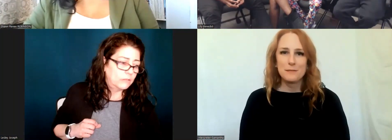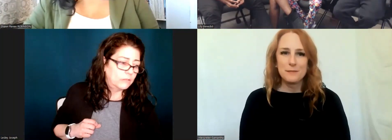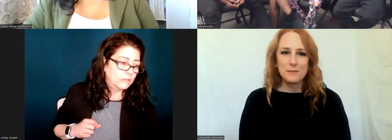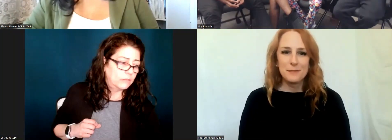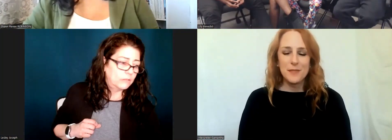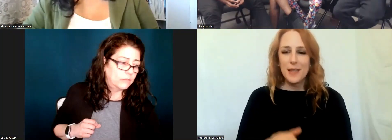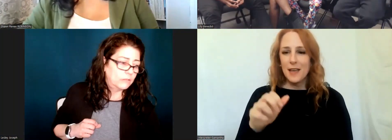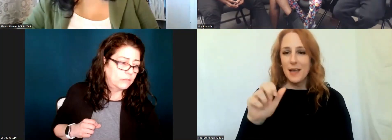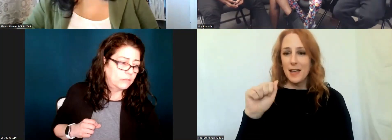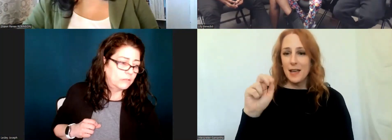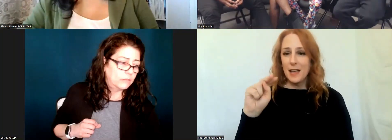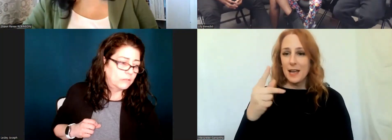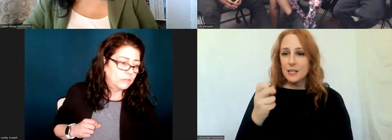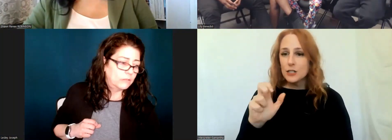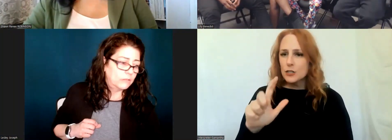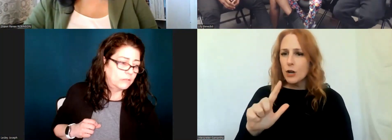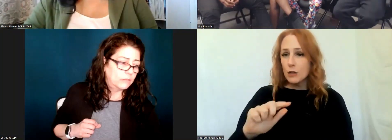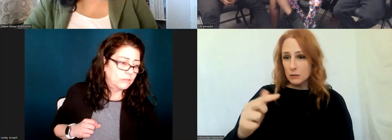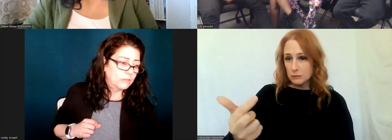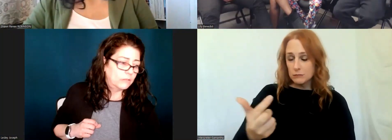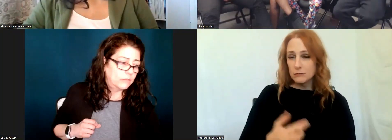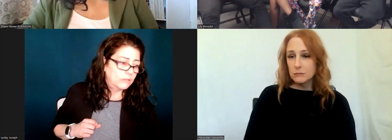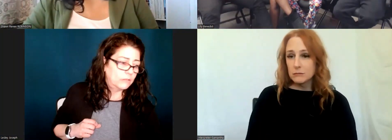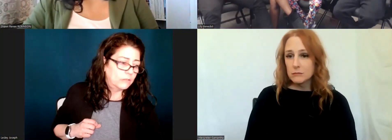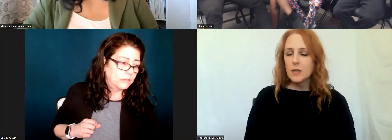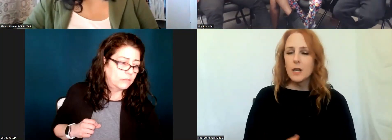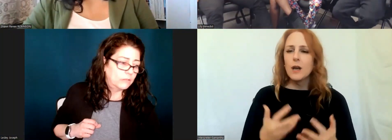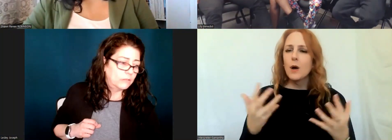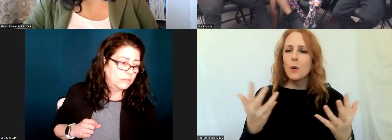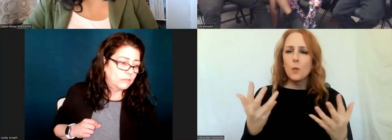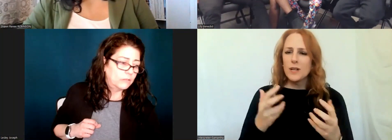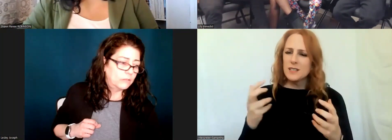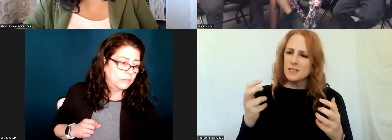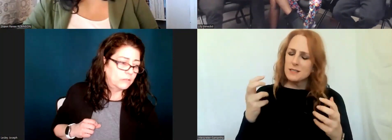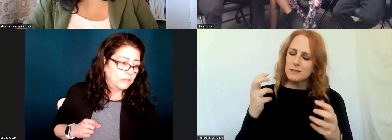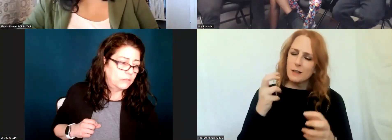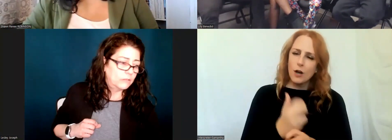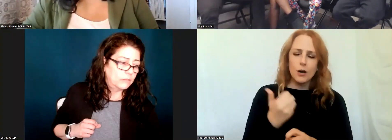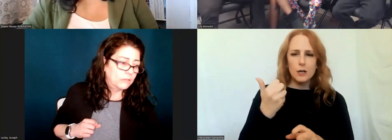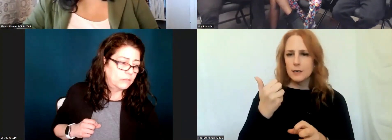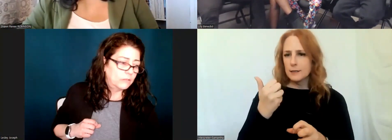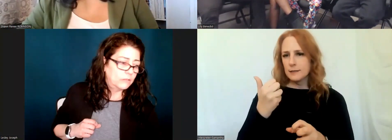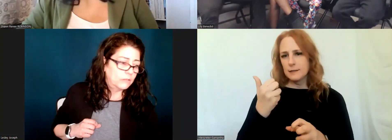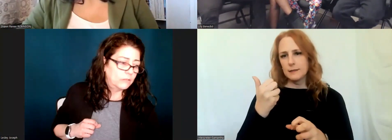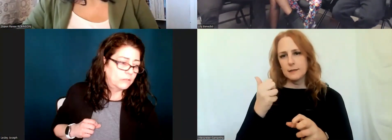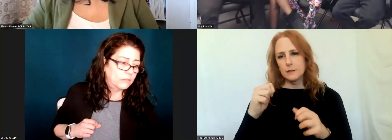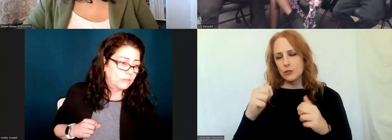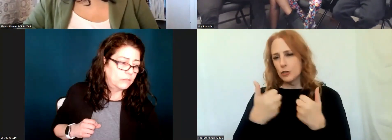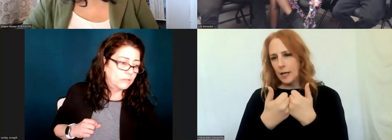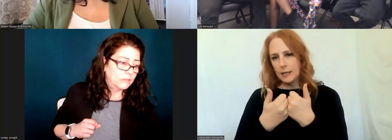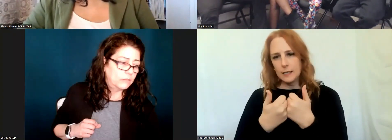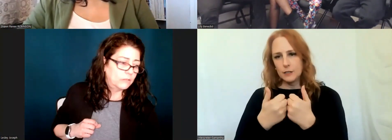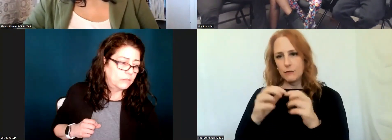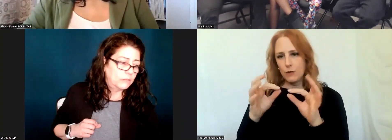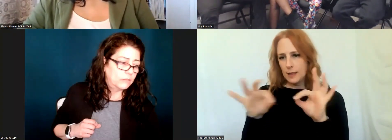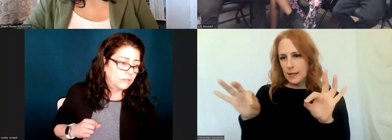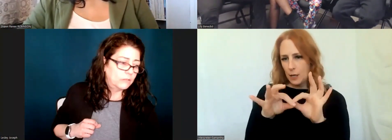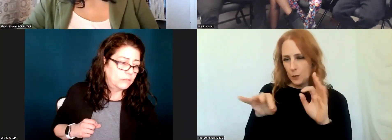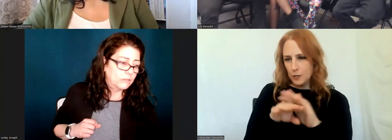Angel, how about you? What's the biggest challenge for language access at your home?